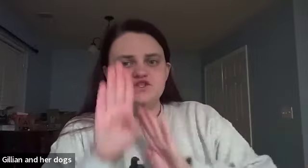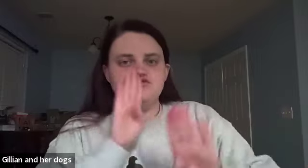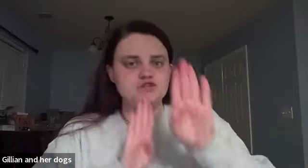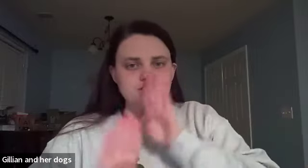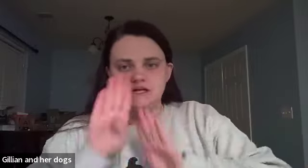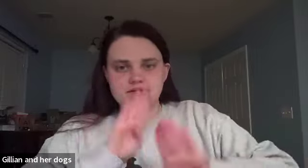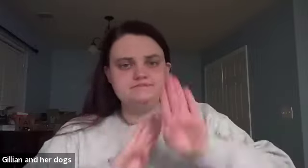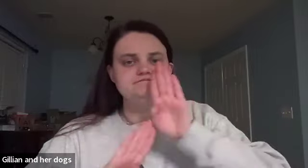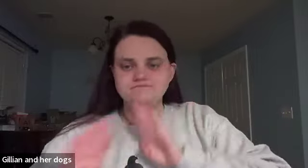So frustrated.